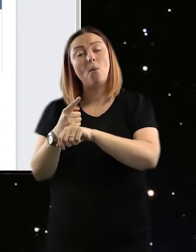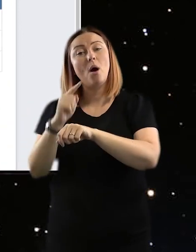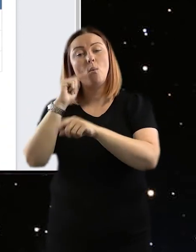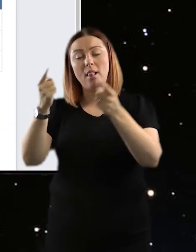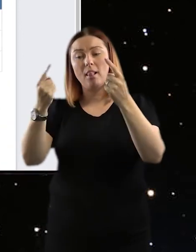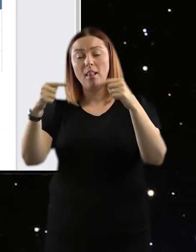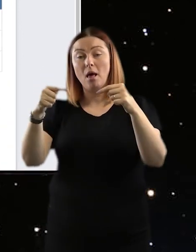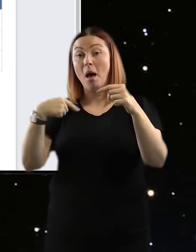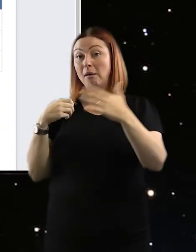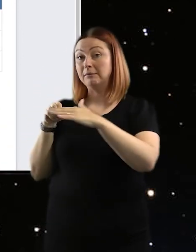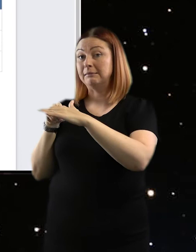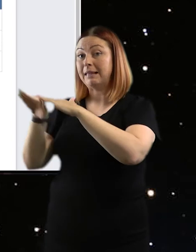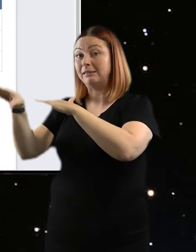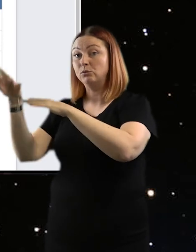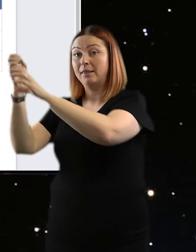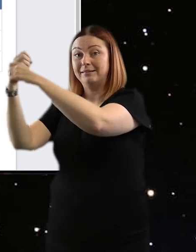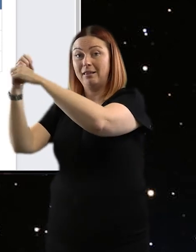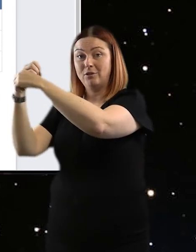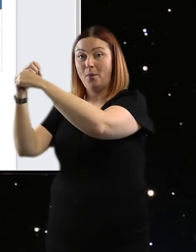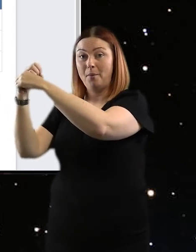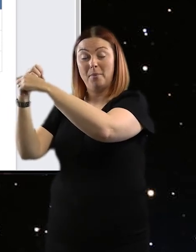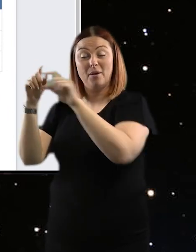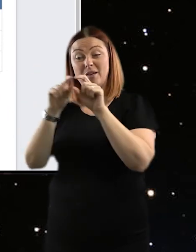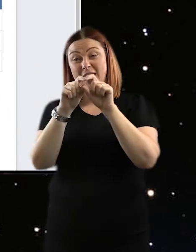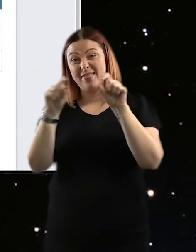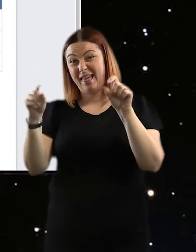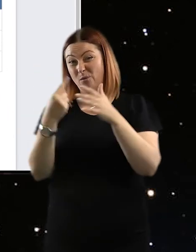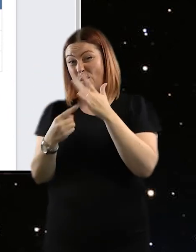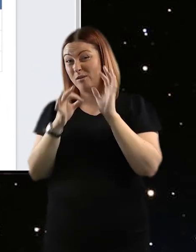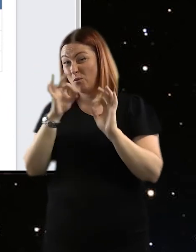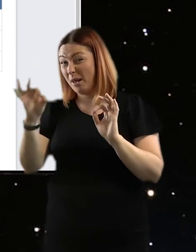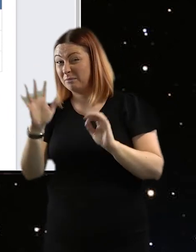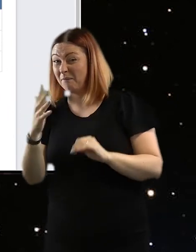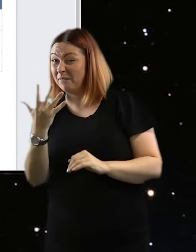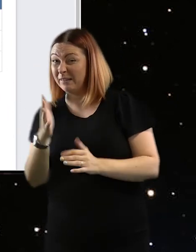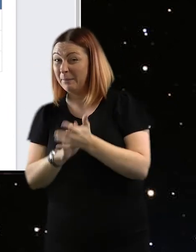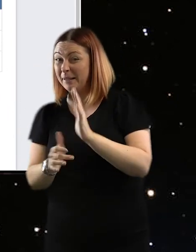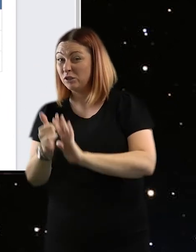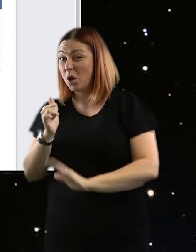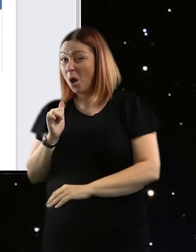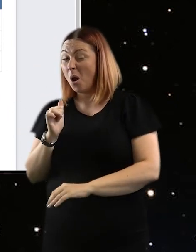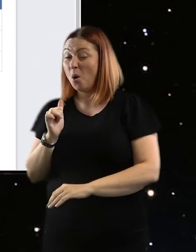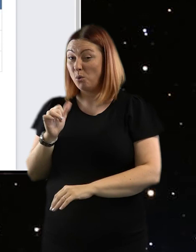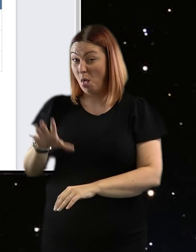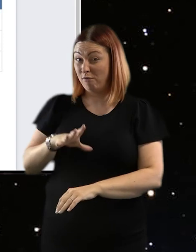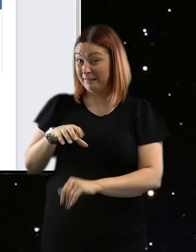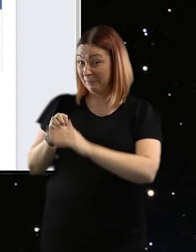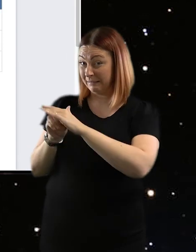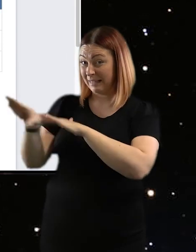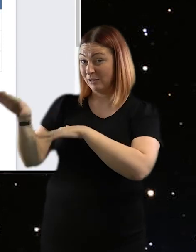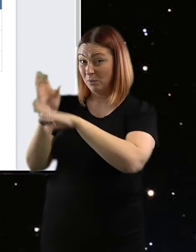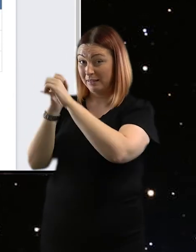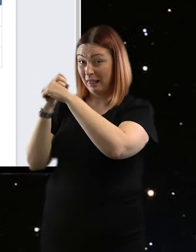like this one that I've sent previously. In fact, as you can see, it was only requested about 15 minutes ago, so it's already been sent